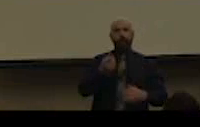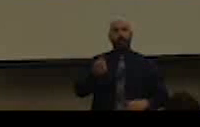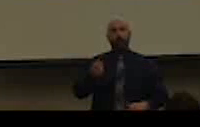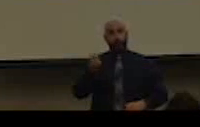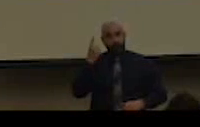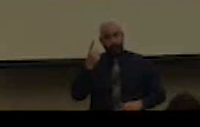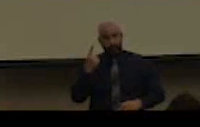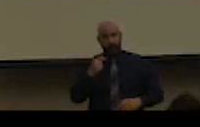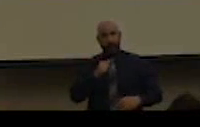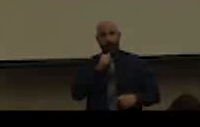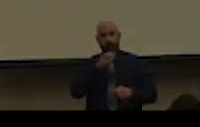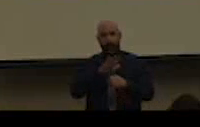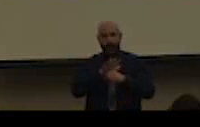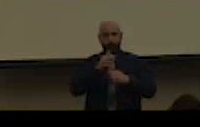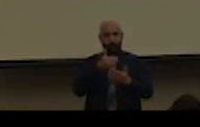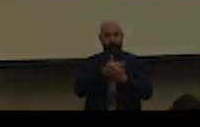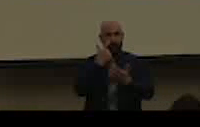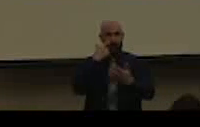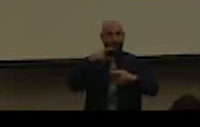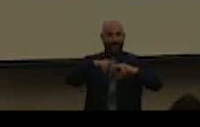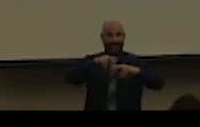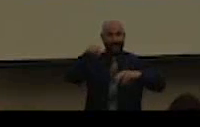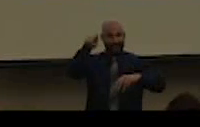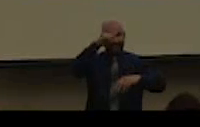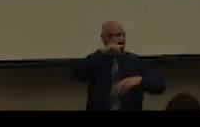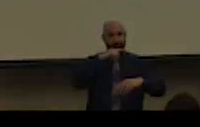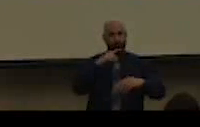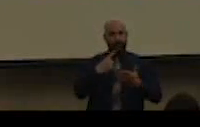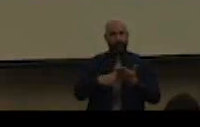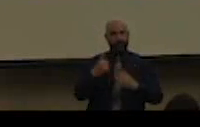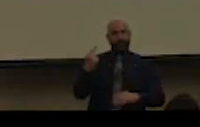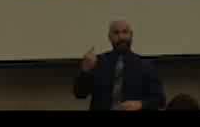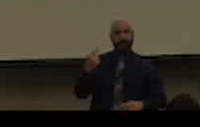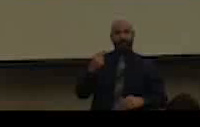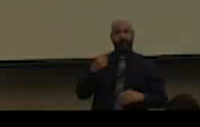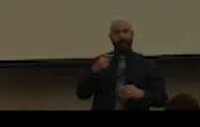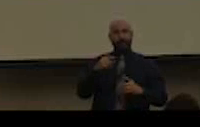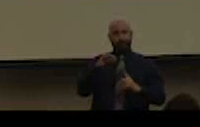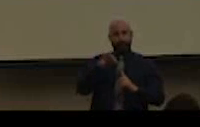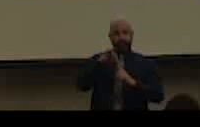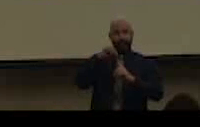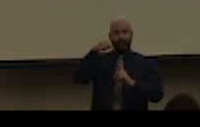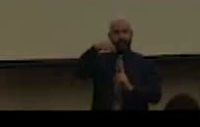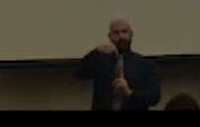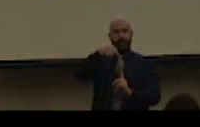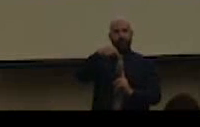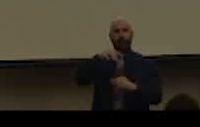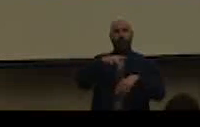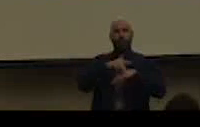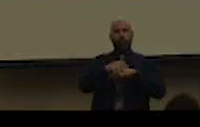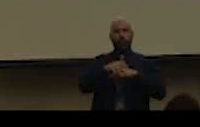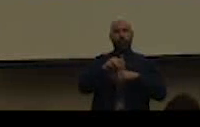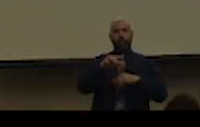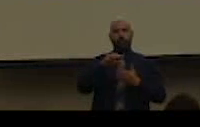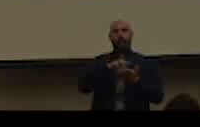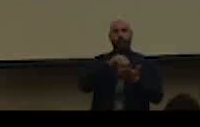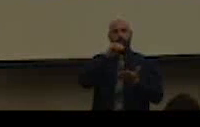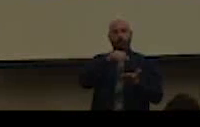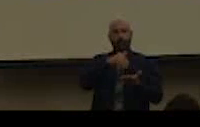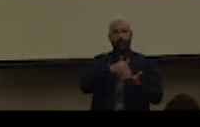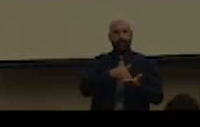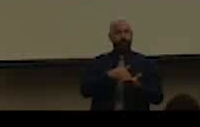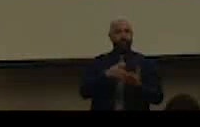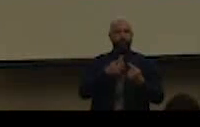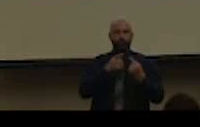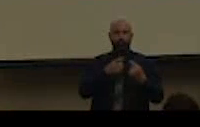just true, as we discussed last year, that in particular, early learning centers often really struggle to meet their bottom line. That has been a theme today and